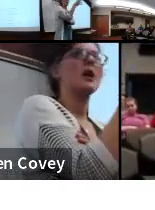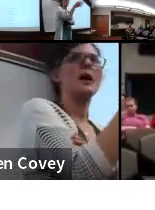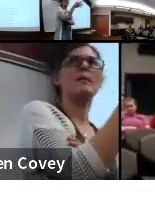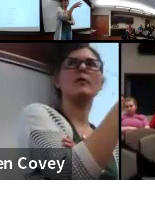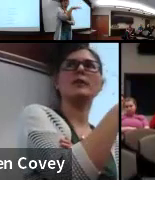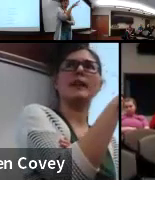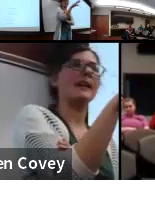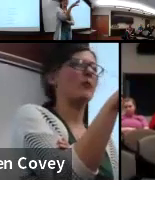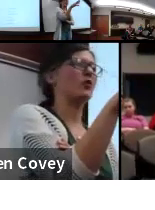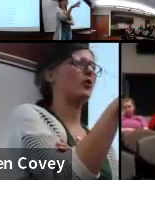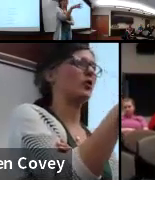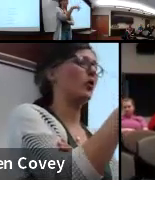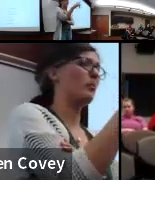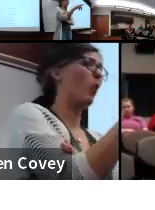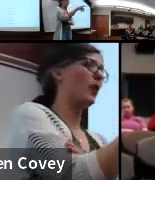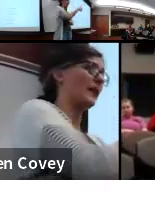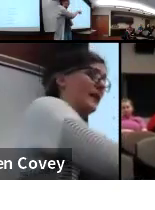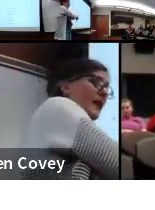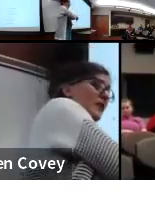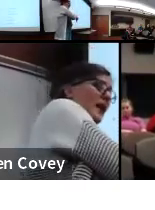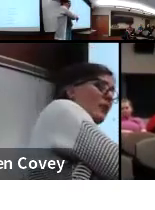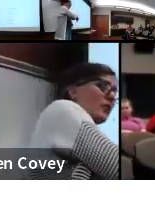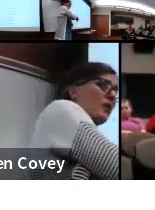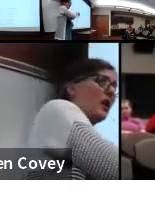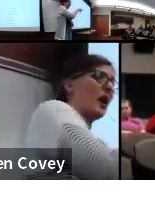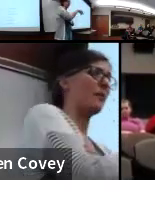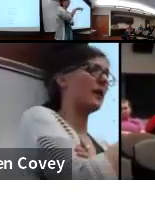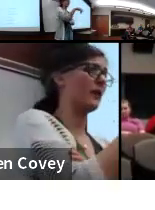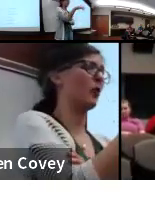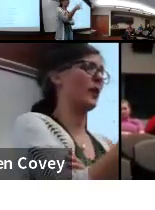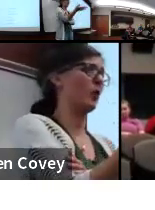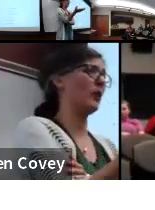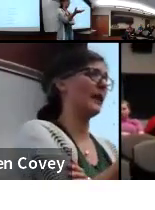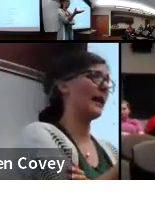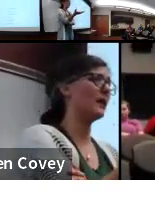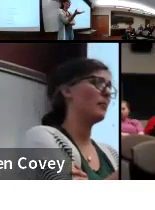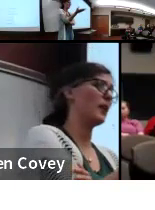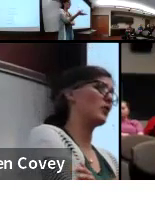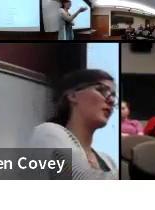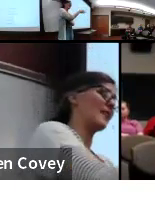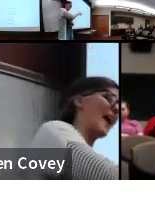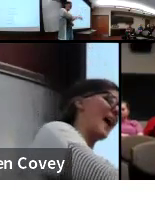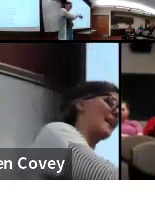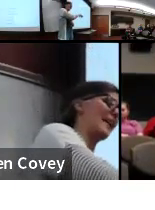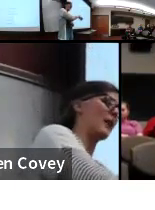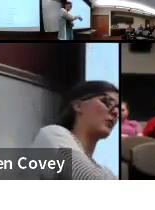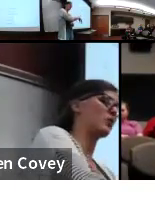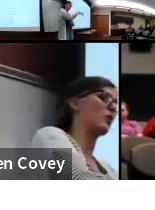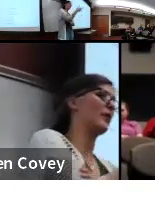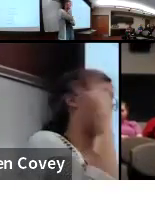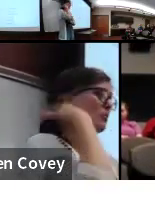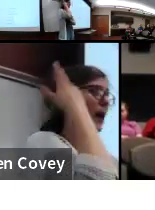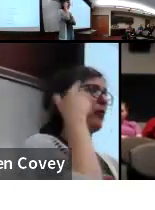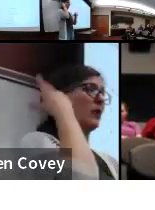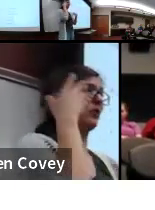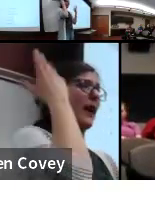research, the second language learners look more like the native signers, even though they were learning late. But as long as they had a language, it's